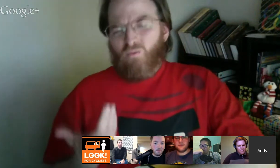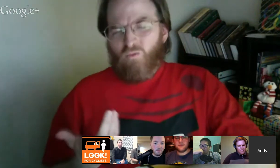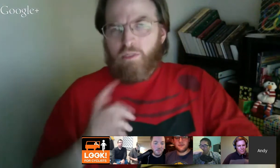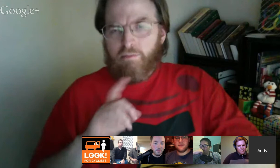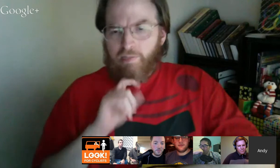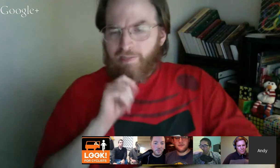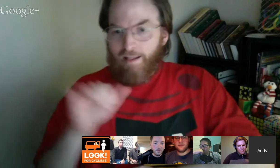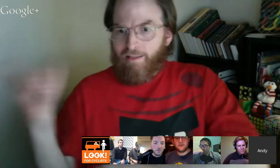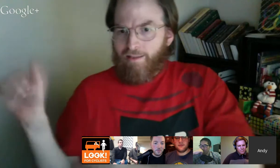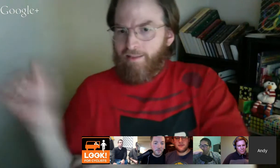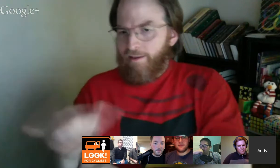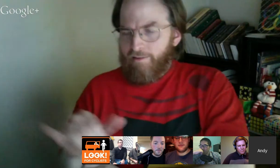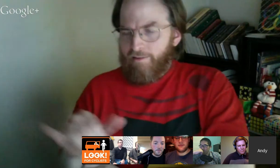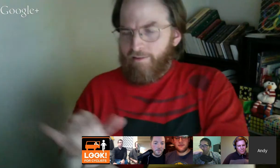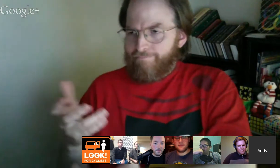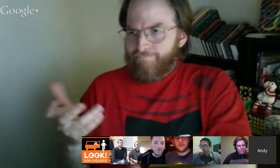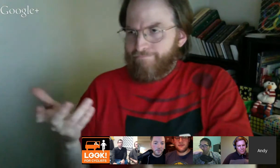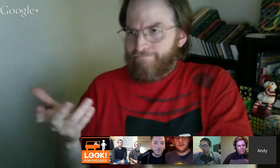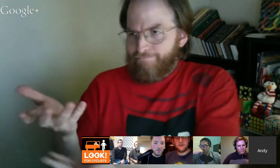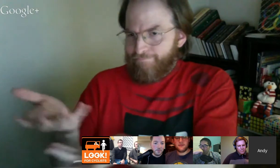well,